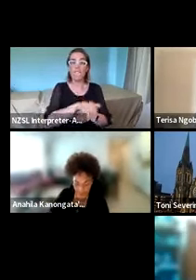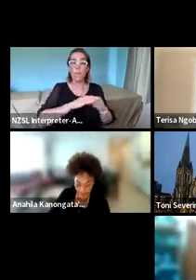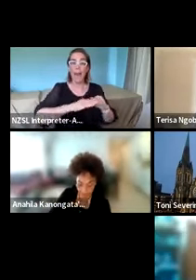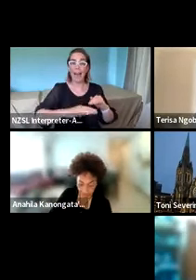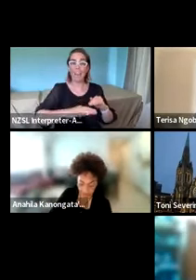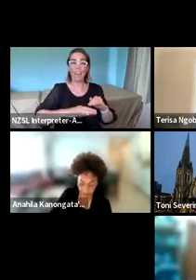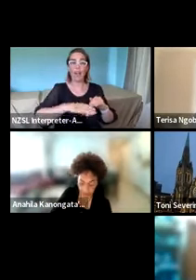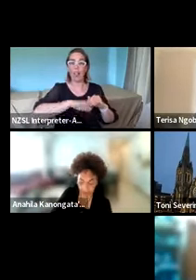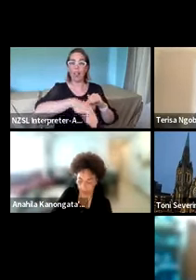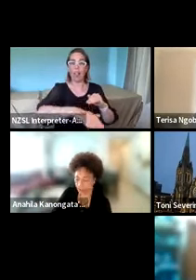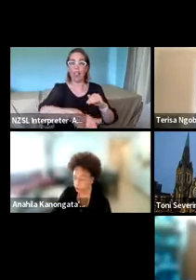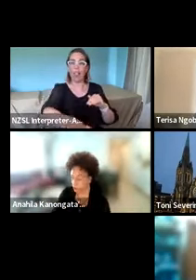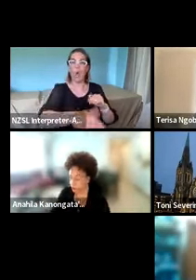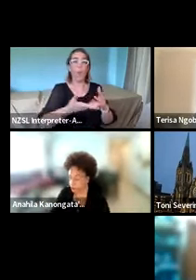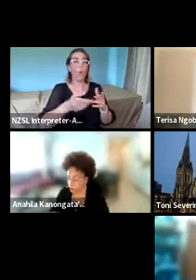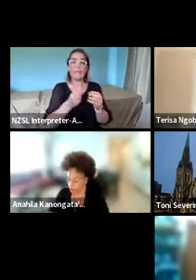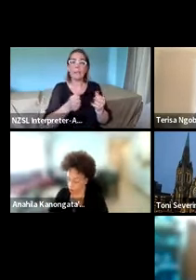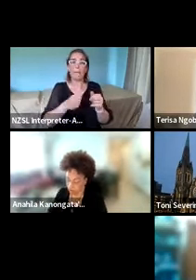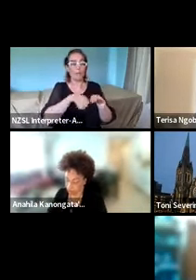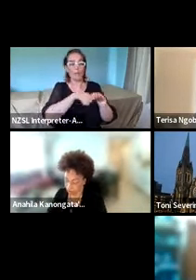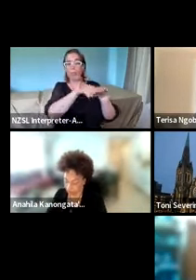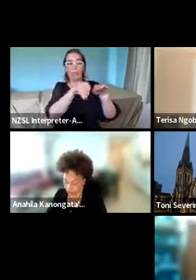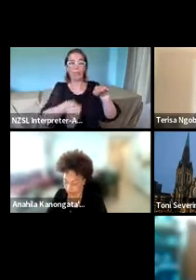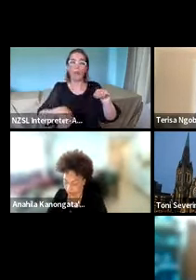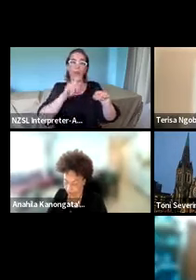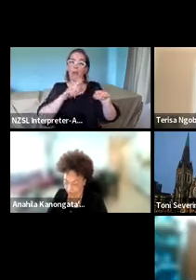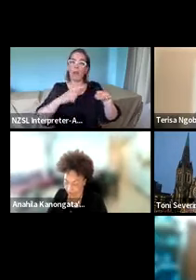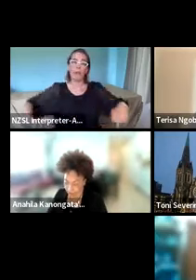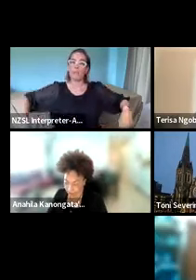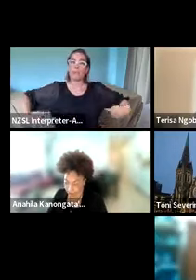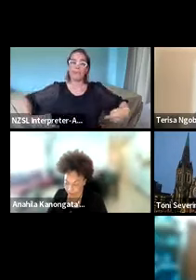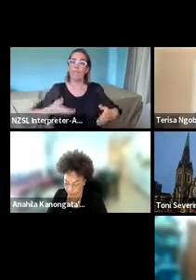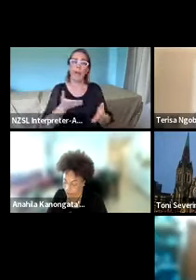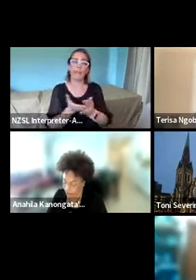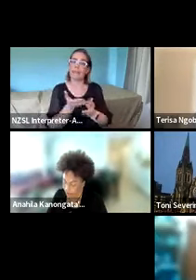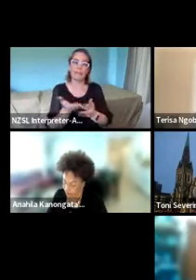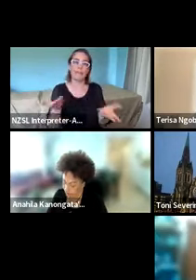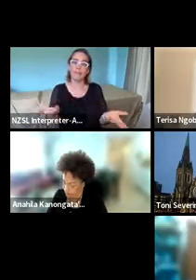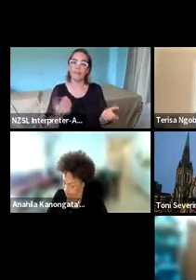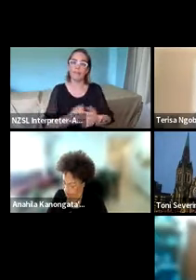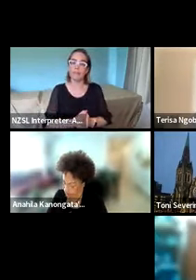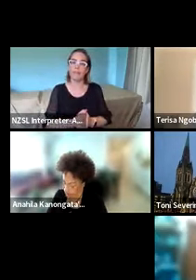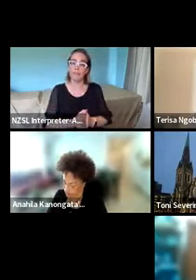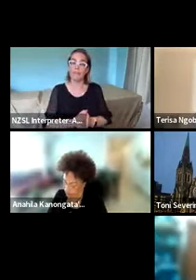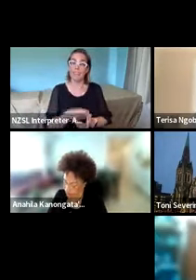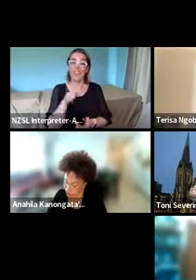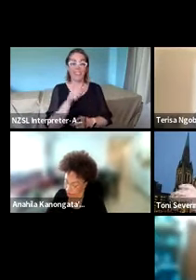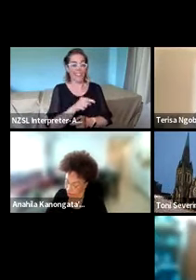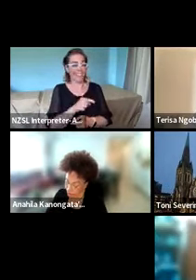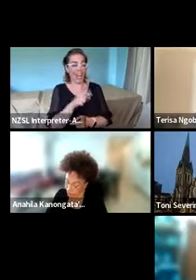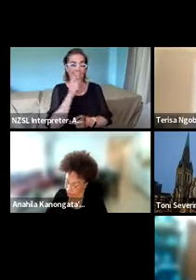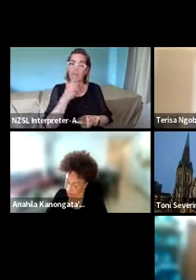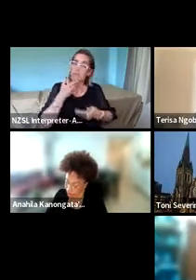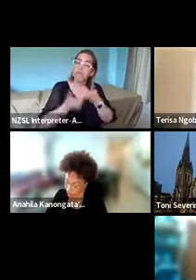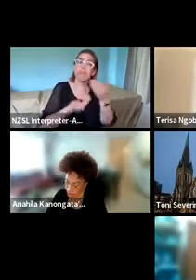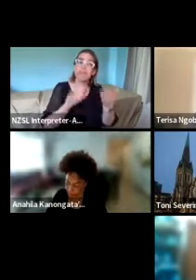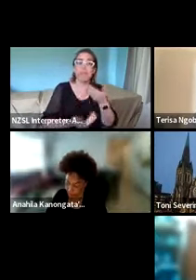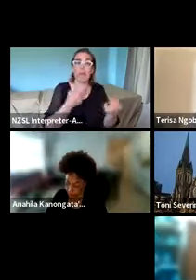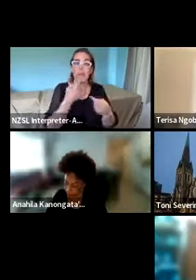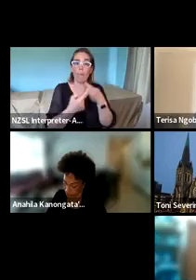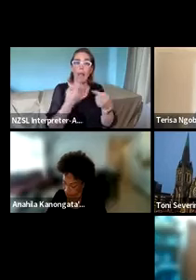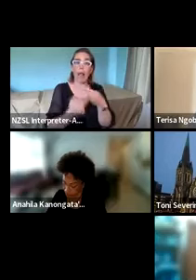no curb cuts in some places. All of these sorts of things I could spend all day on complaining